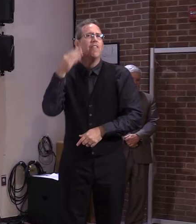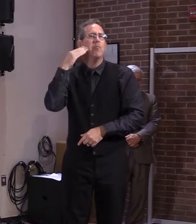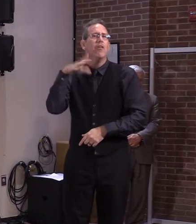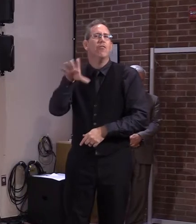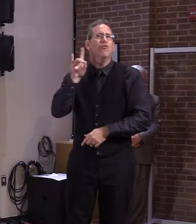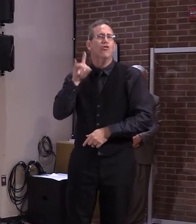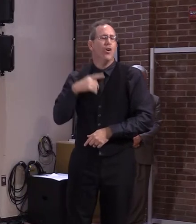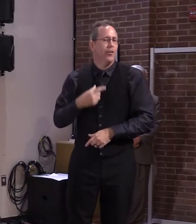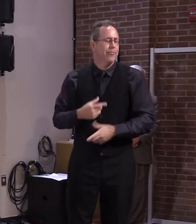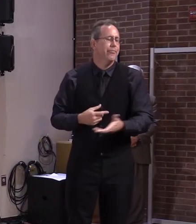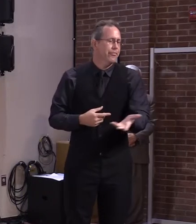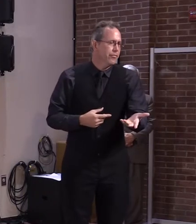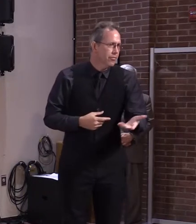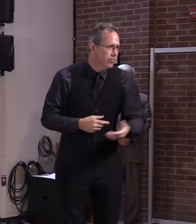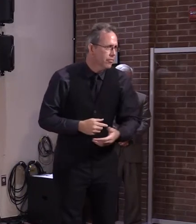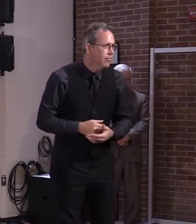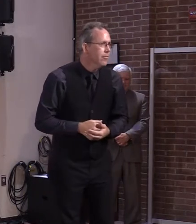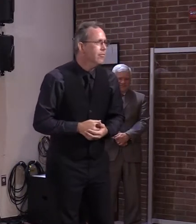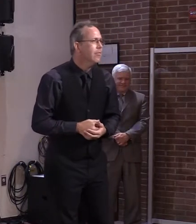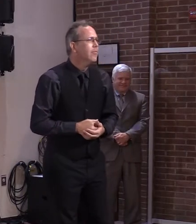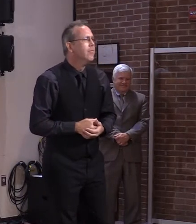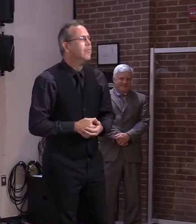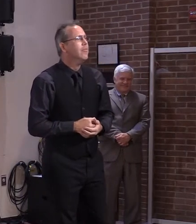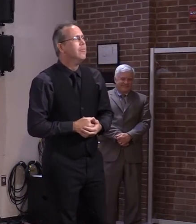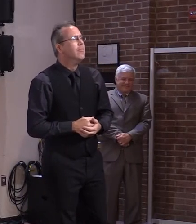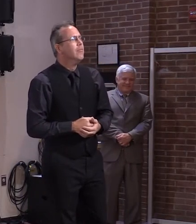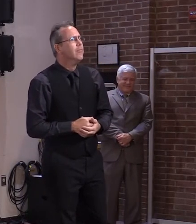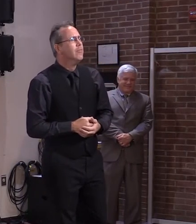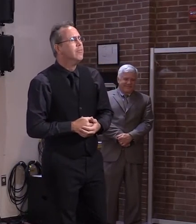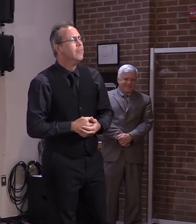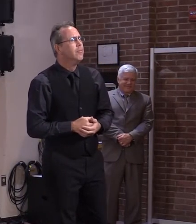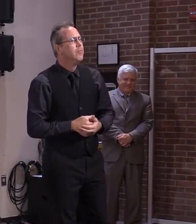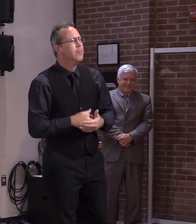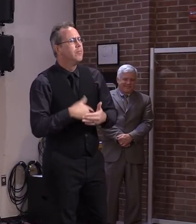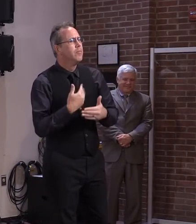Mike, we're going to move to the next line of questions. Yep.